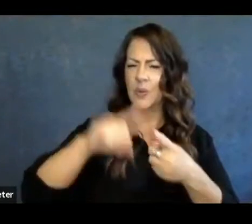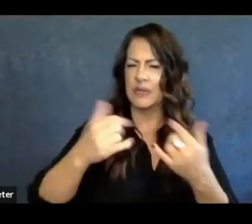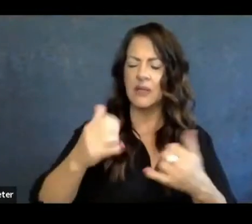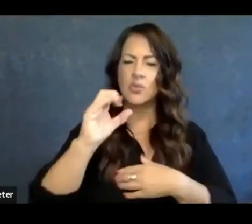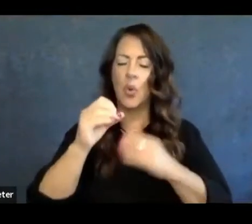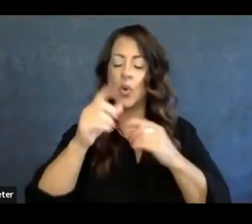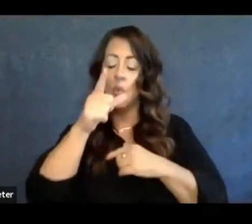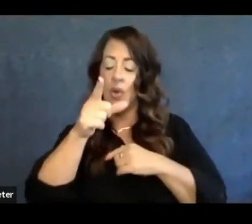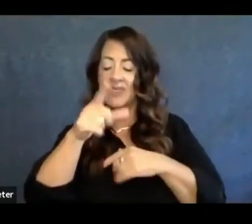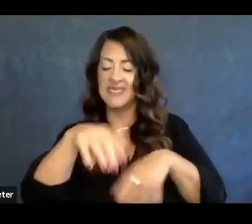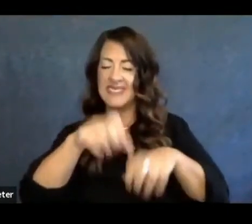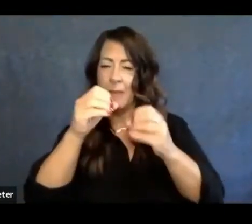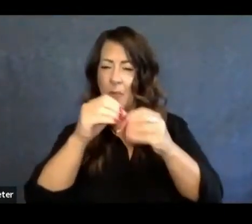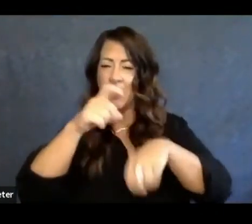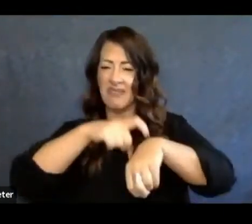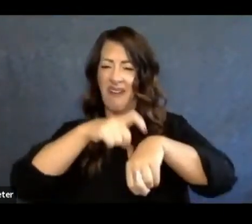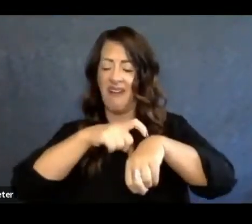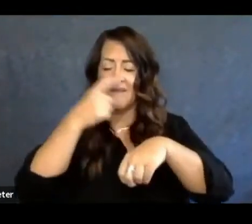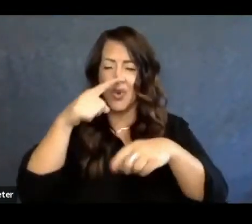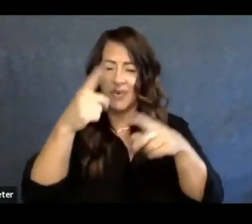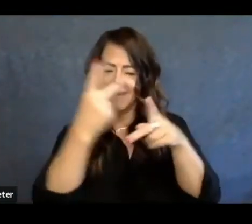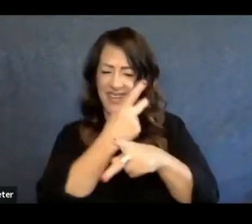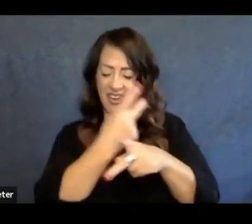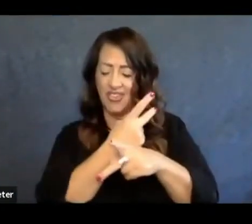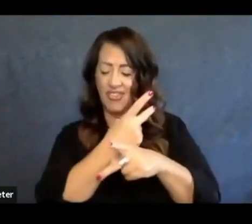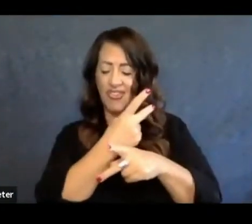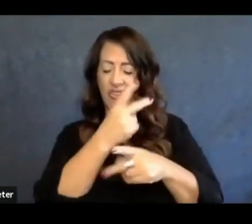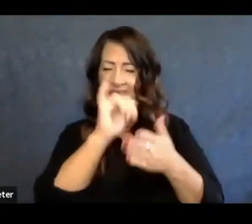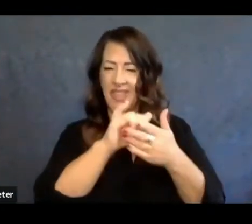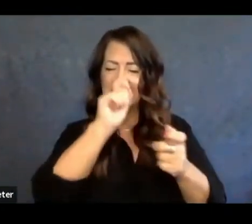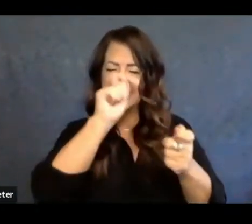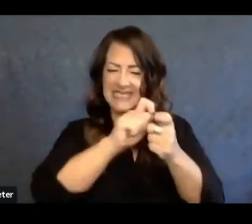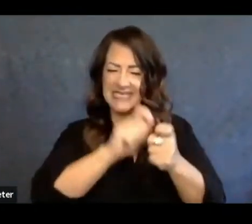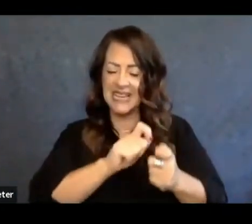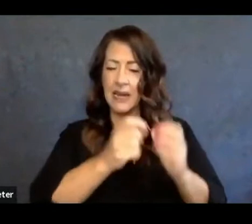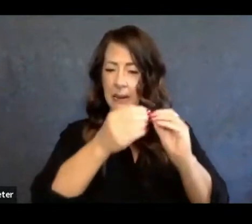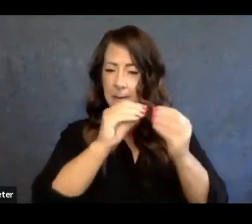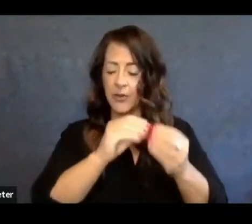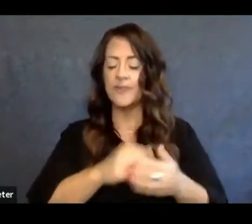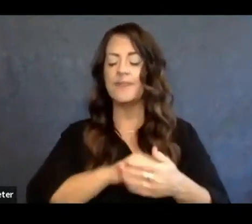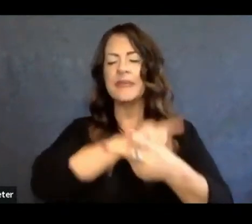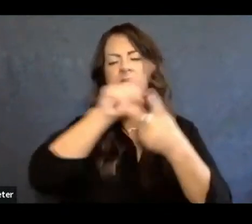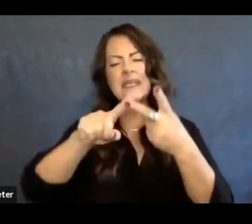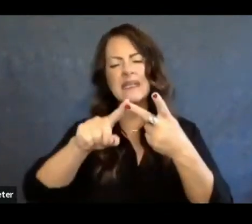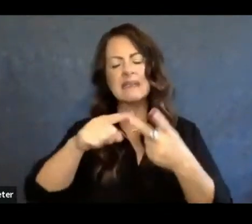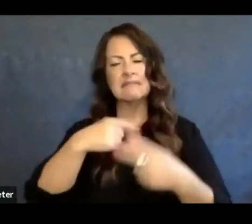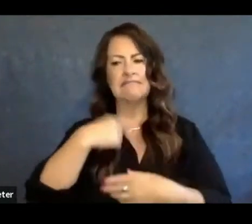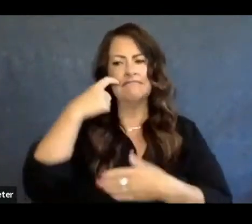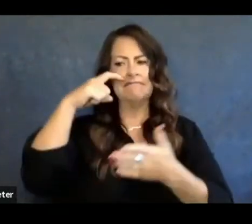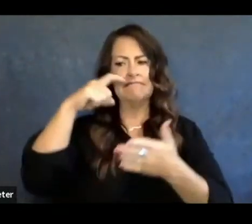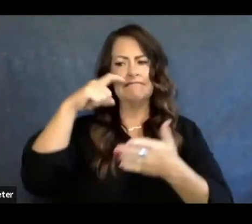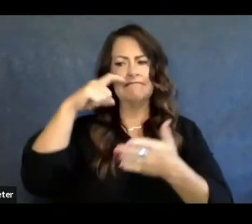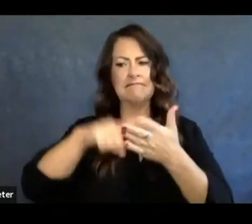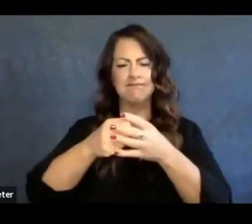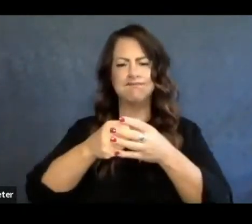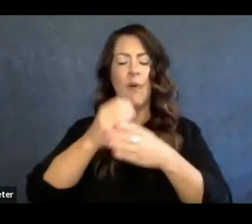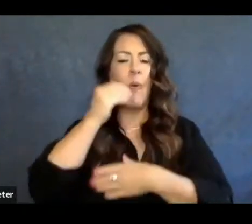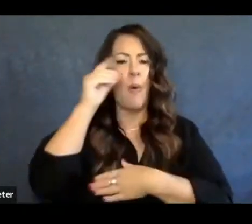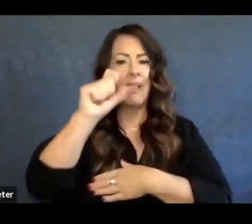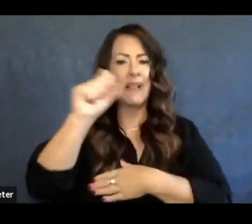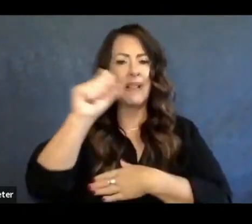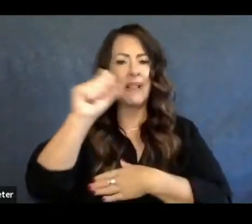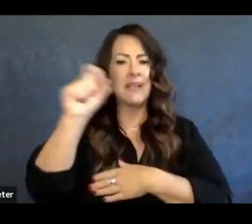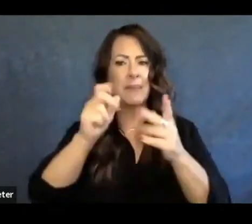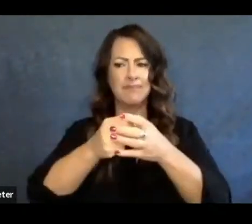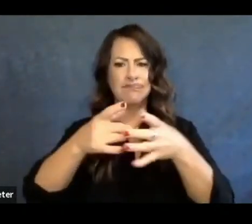folks to work that out? The second part of my question, there's been a growing number of homeless people in Los Angeles County who have